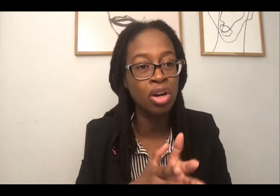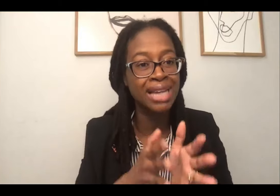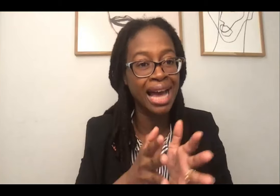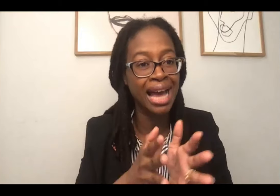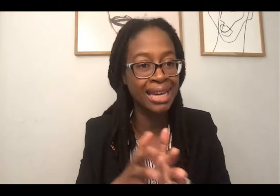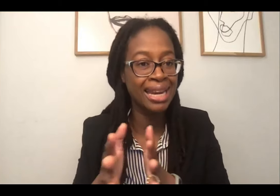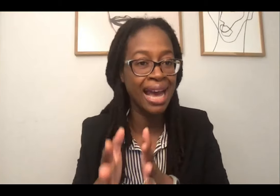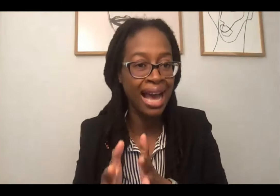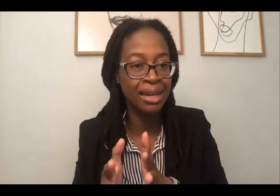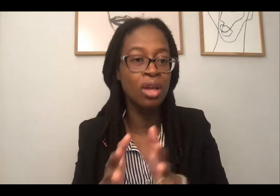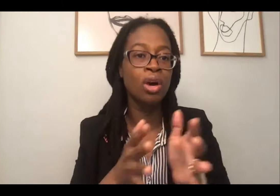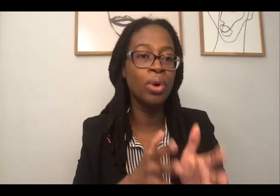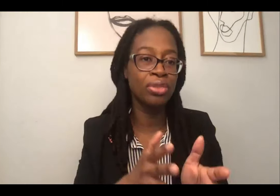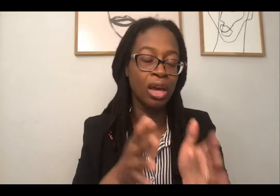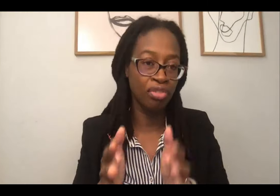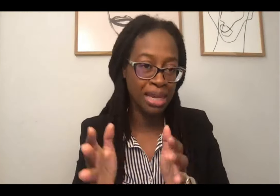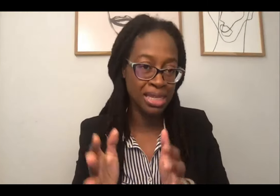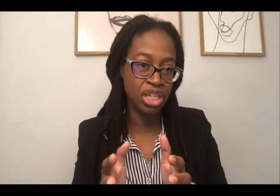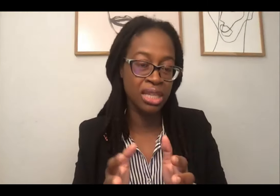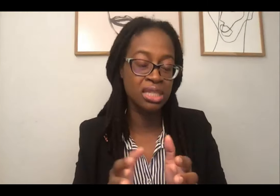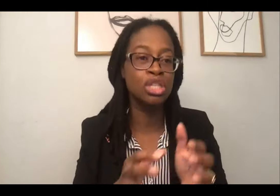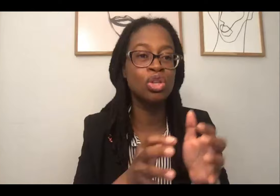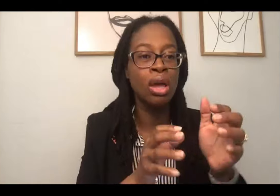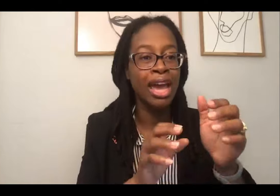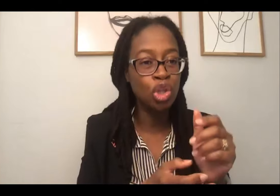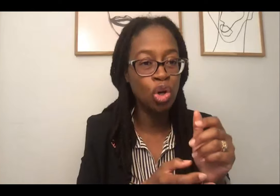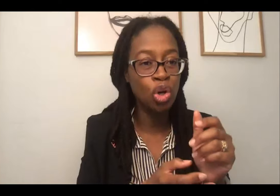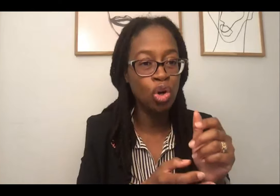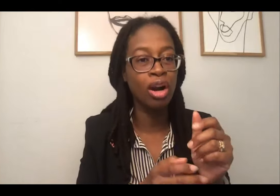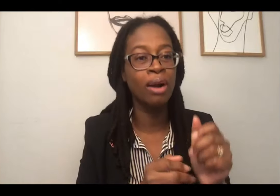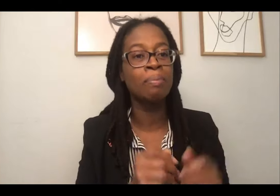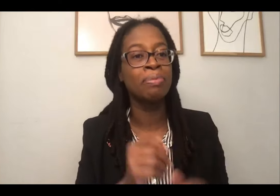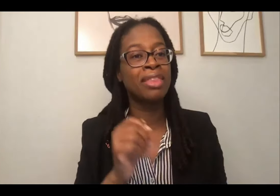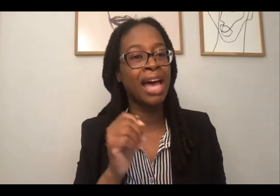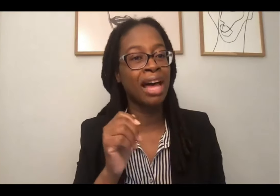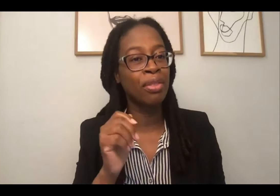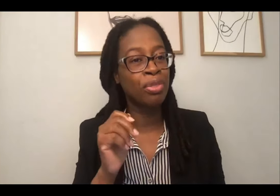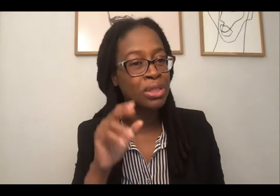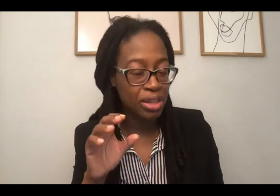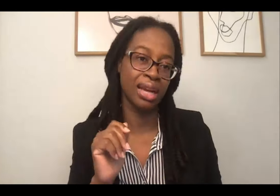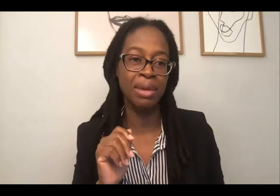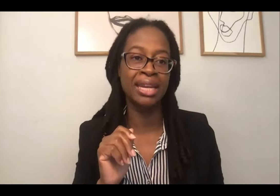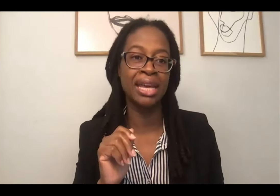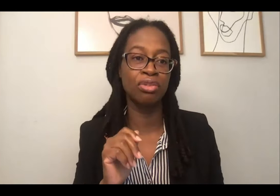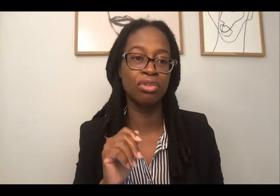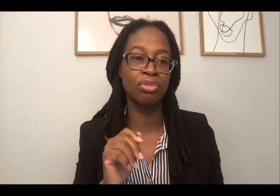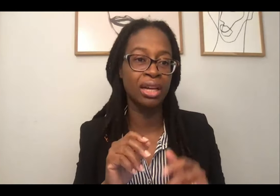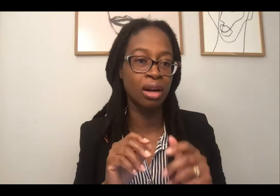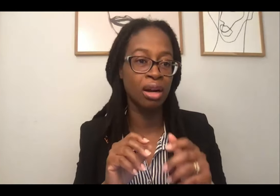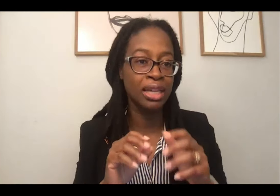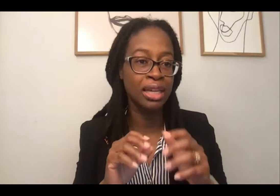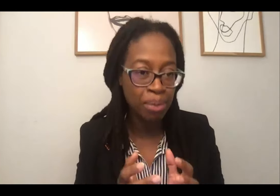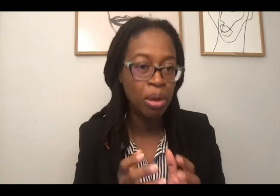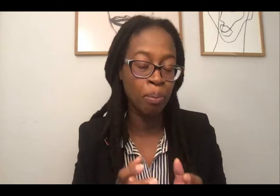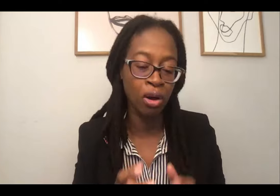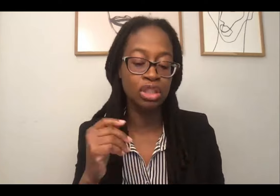hand in hand with government agencies to ensure that those deficits that have been identified are can be plugged